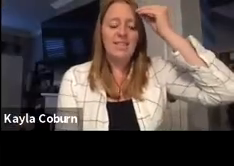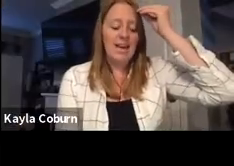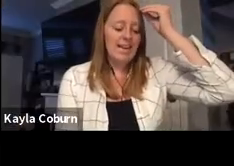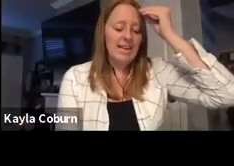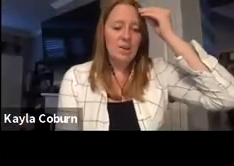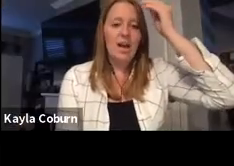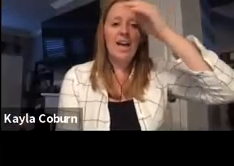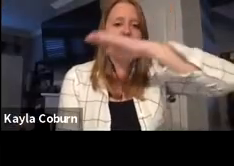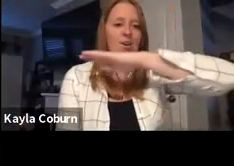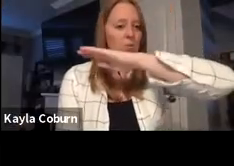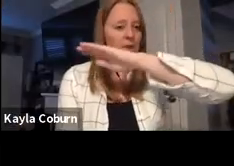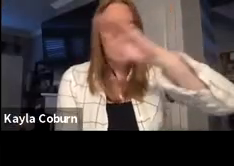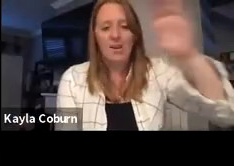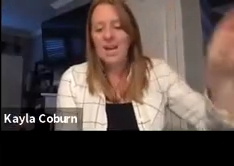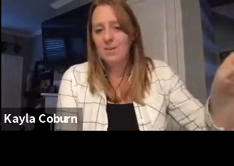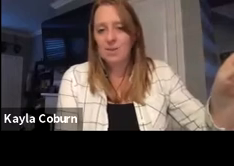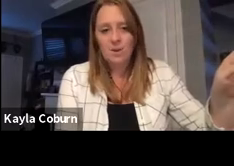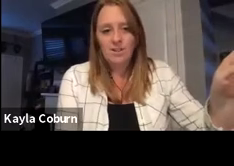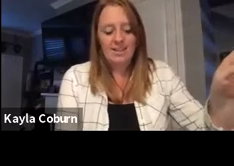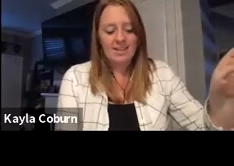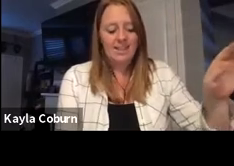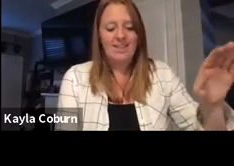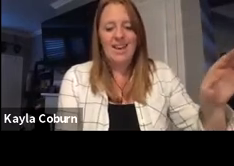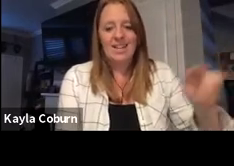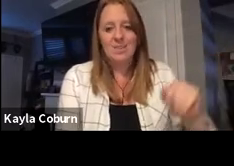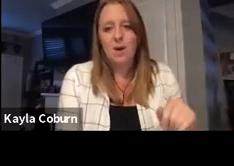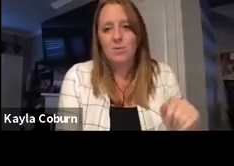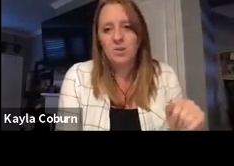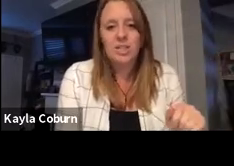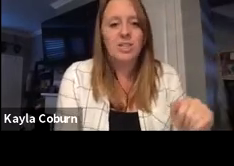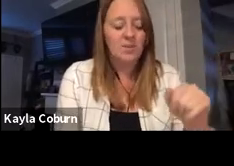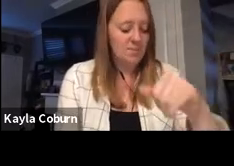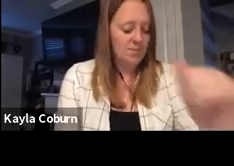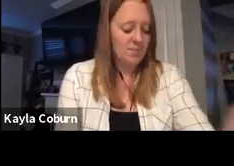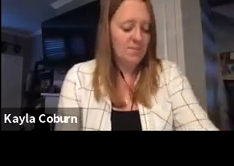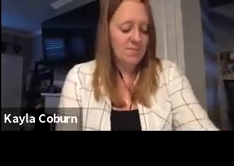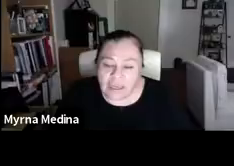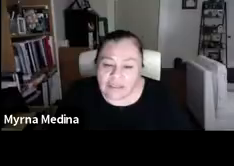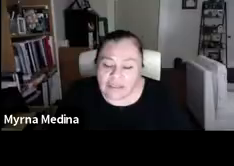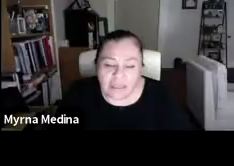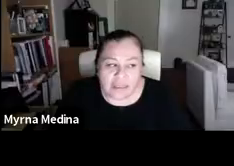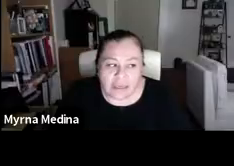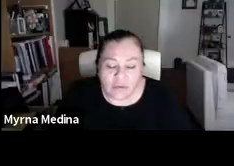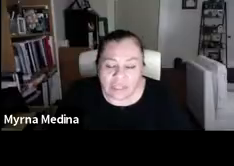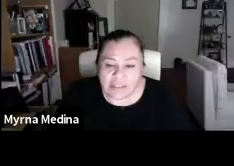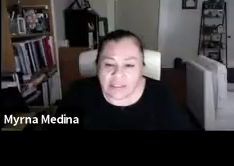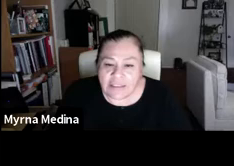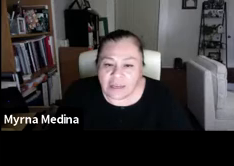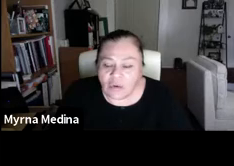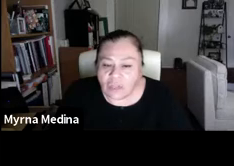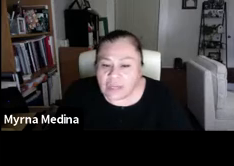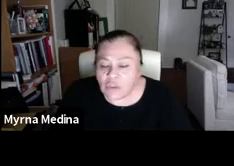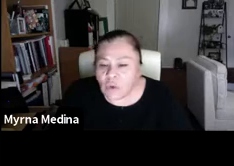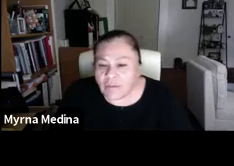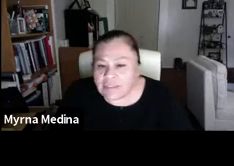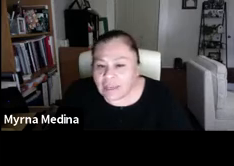to 10 in your head without any responding, if that is the prompt you want to do. Si ustedes necesitan